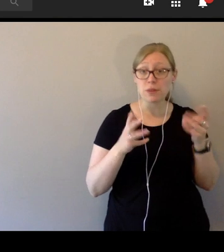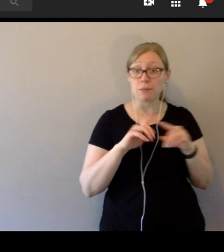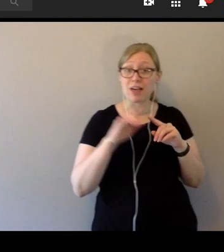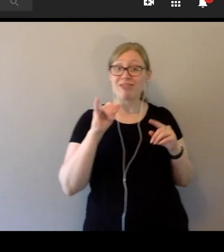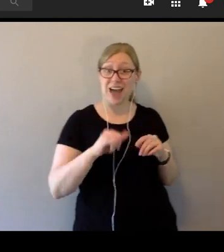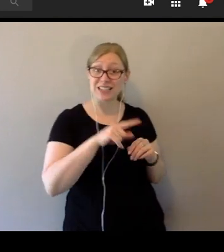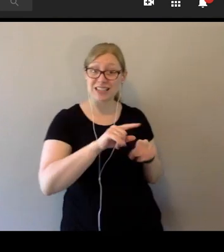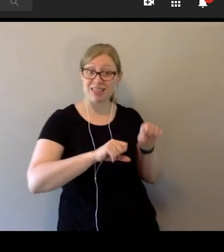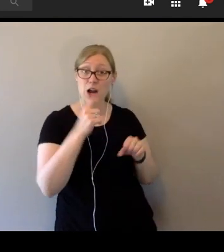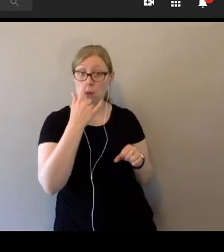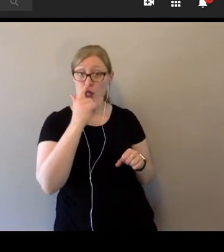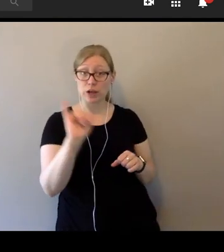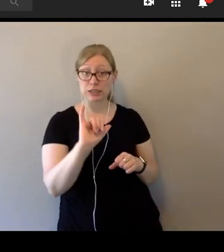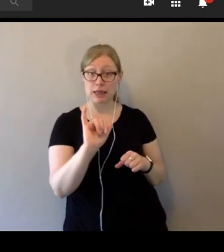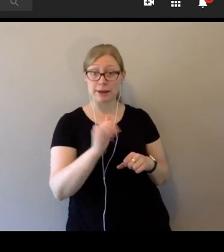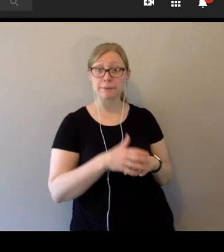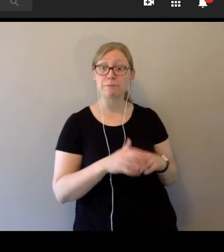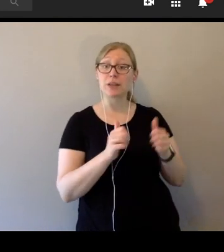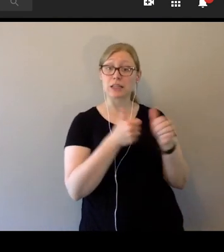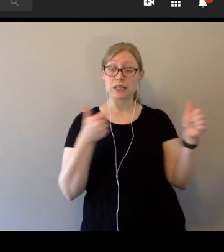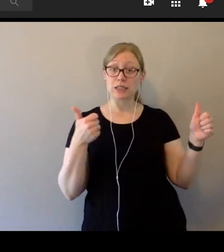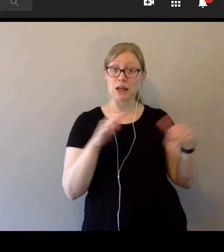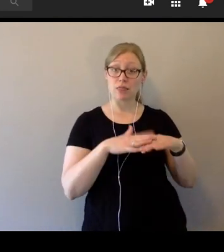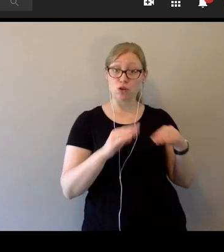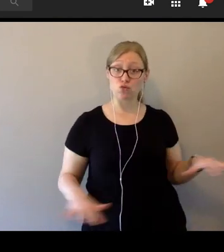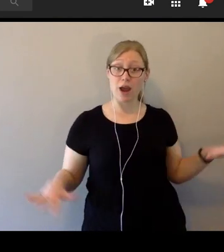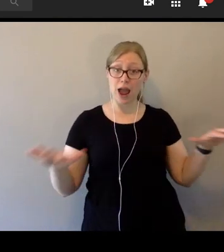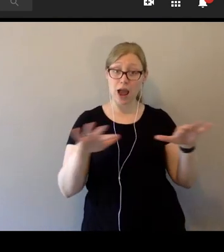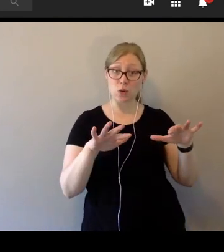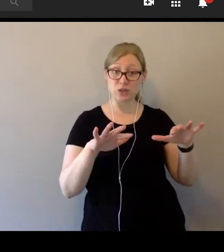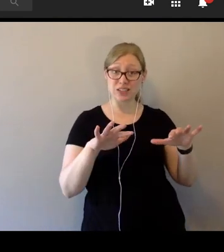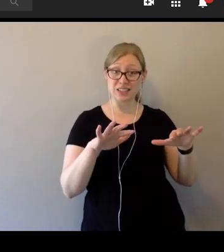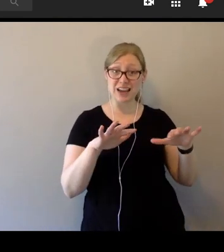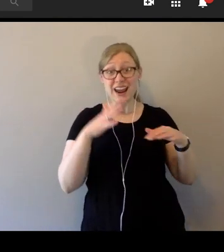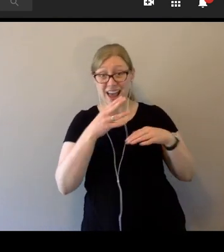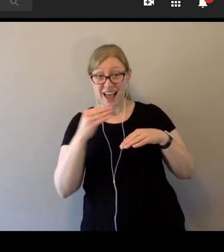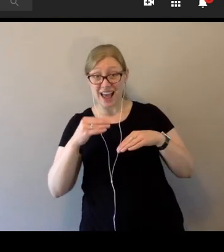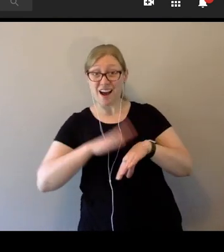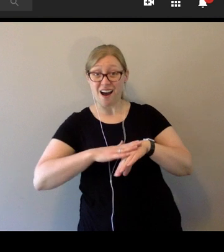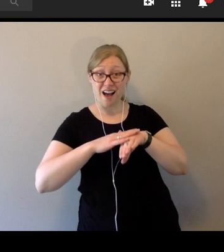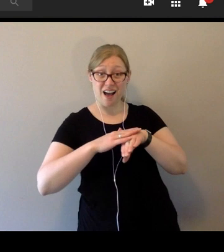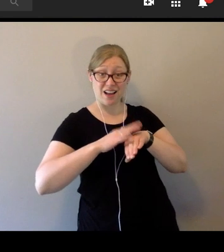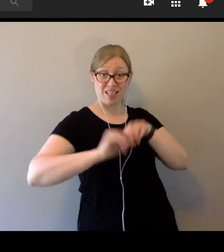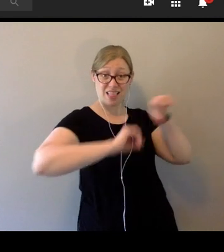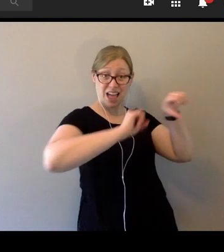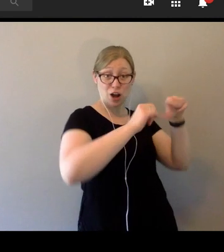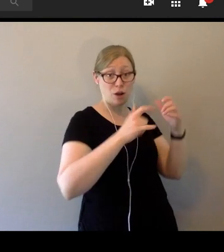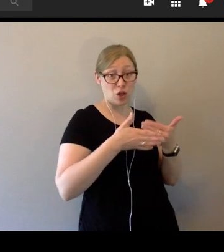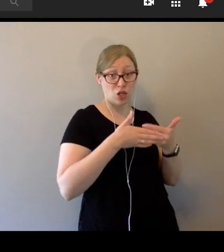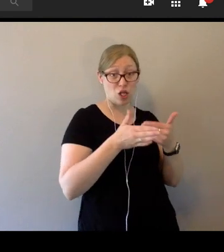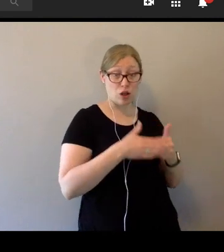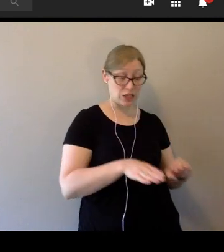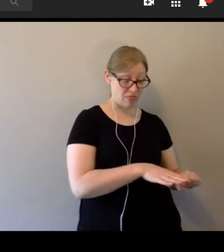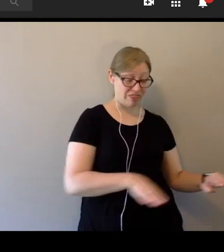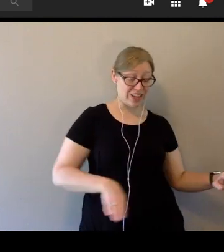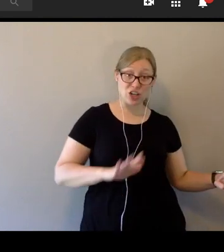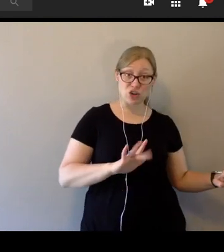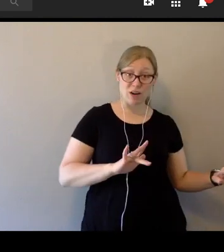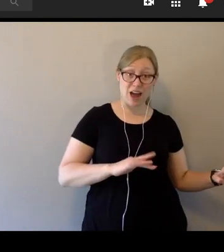look like. The distance, on the ground and the distance on the ladder are pretty close. This is 25 feet, and this is